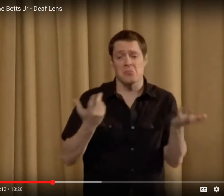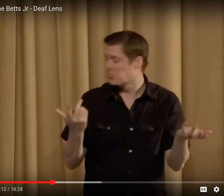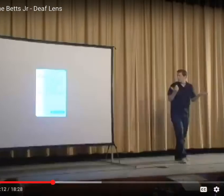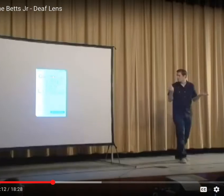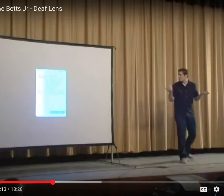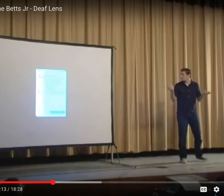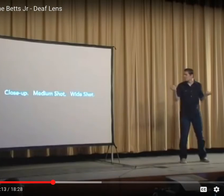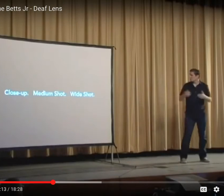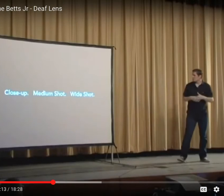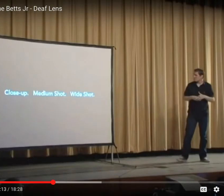of